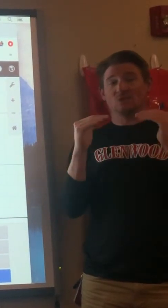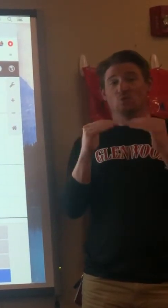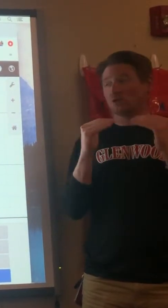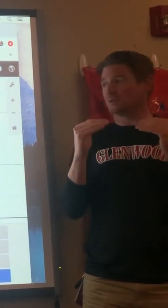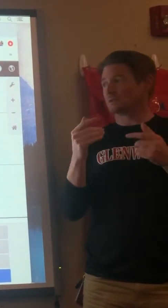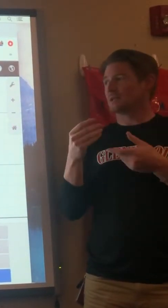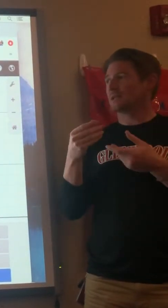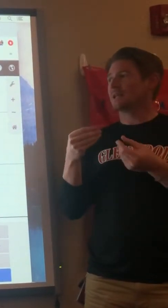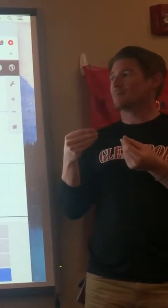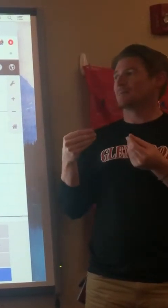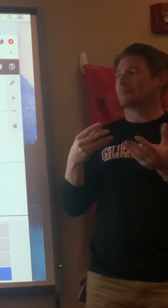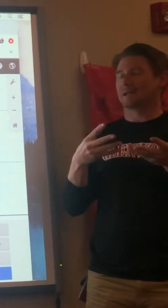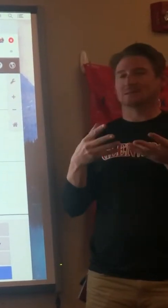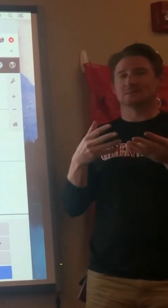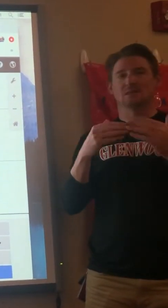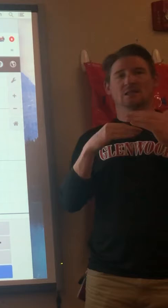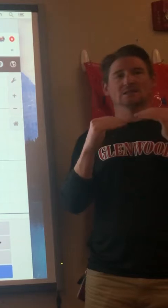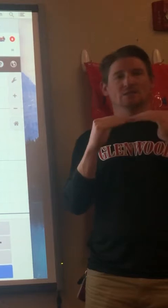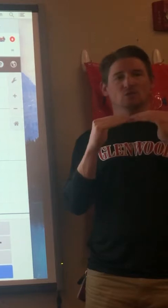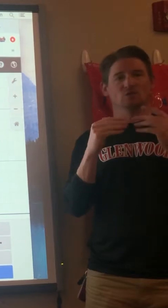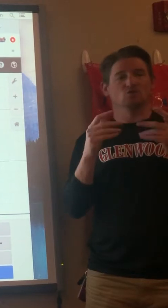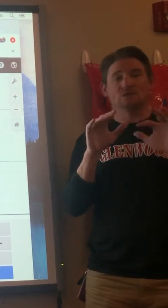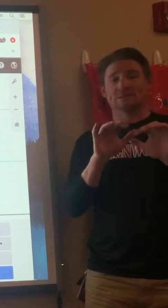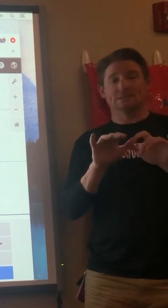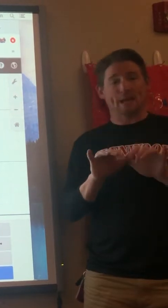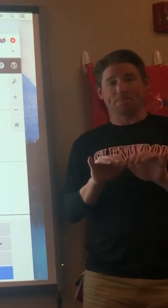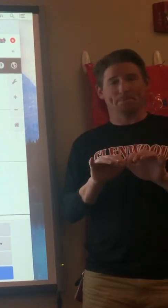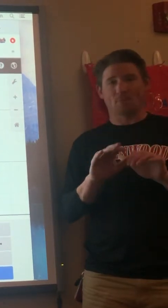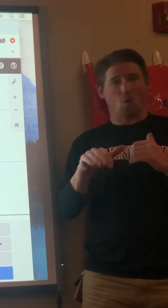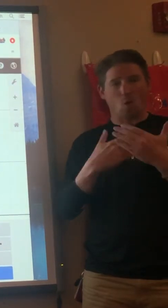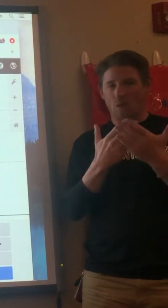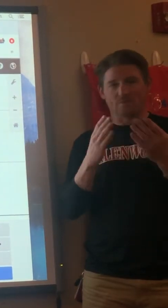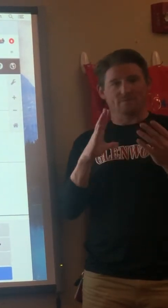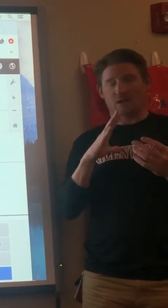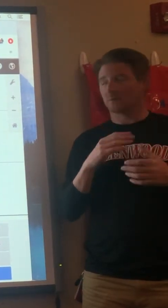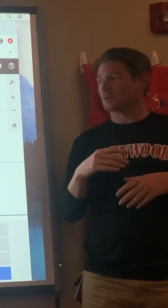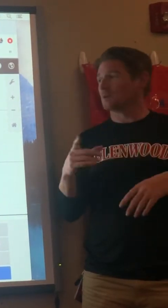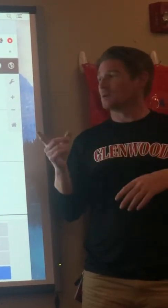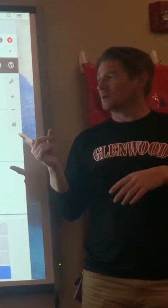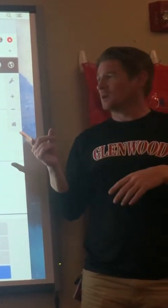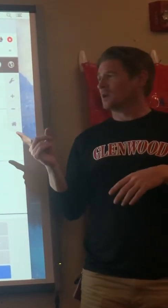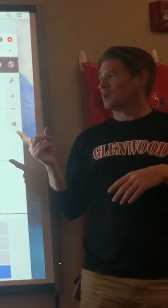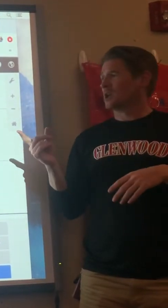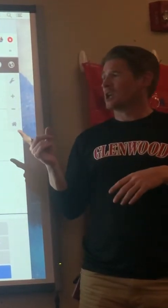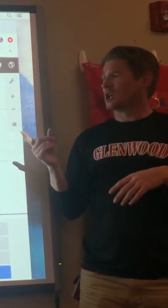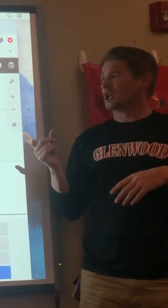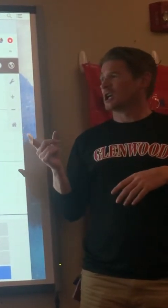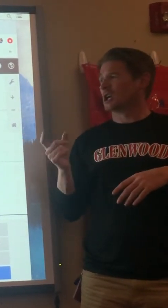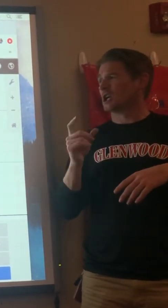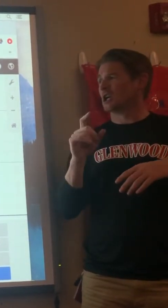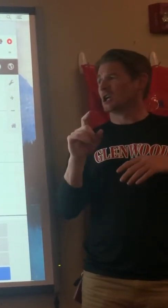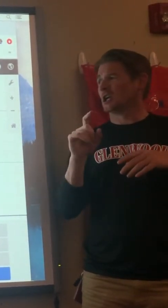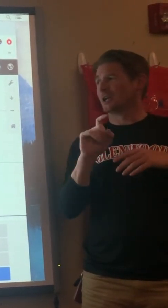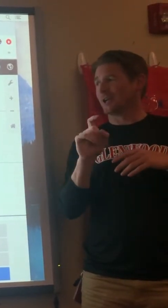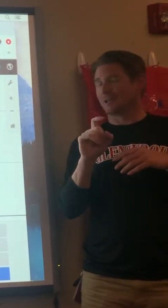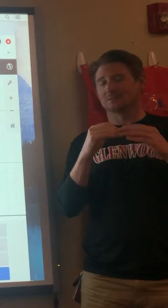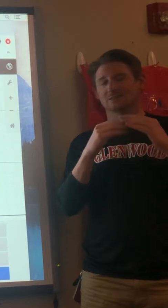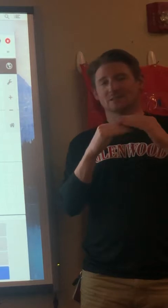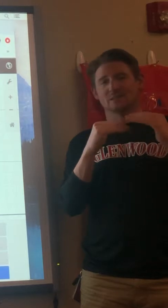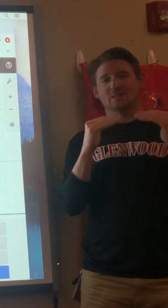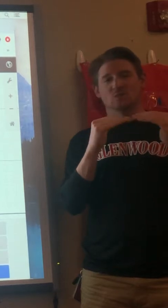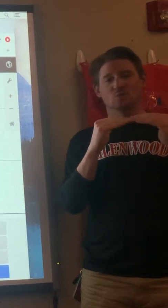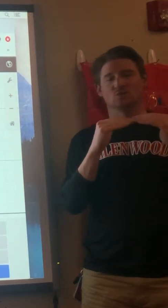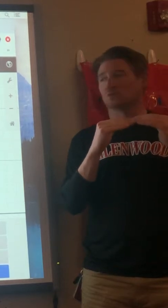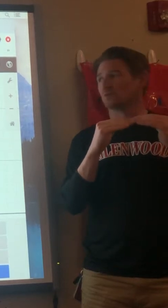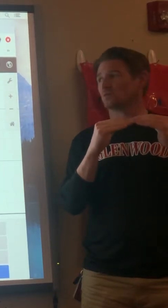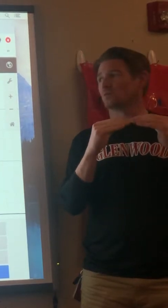it creates a less than or equal to. So you can type all of this, okay? And then x less than or equal to, and where did